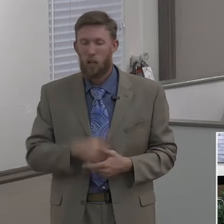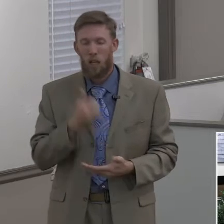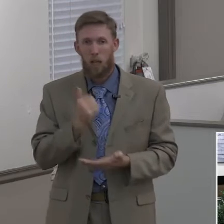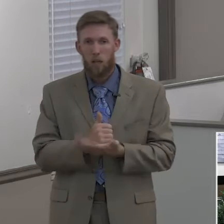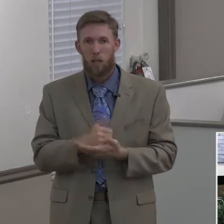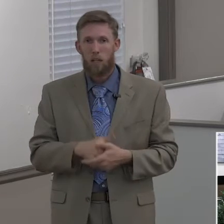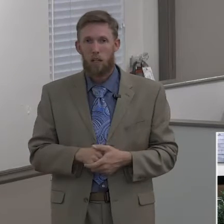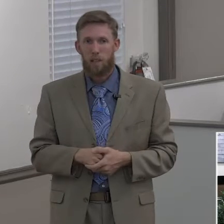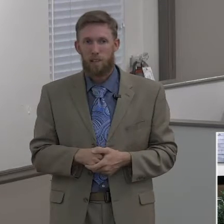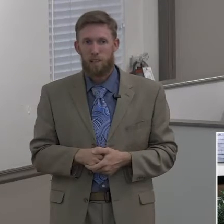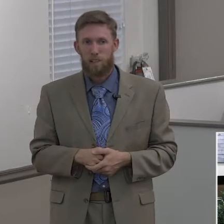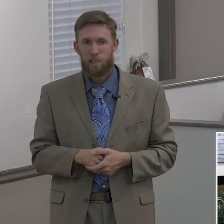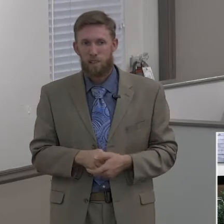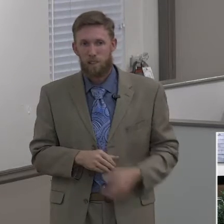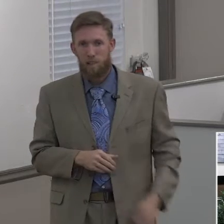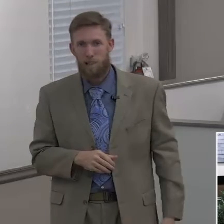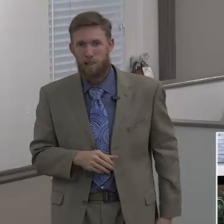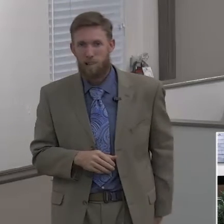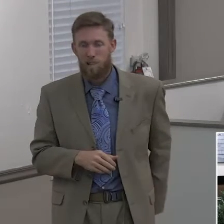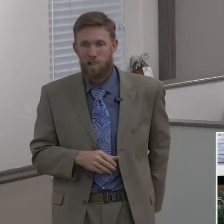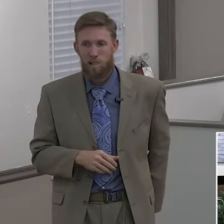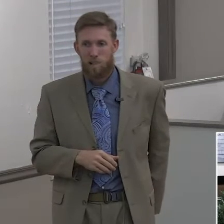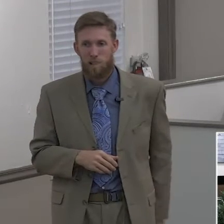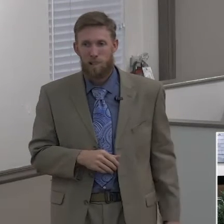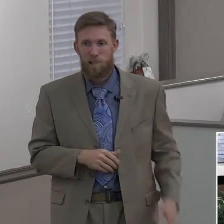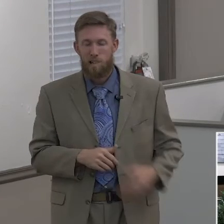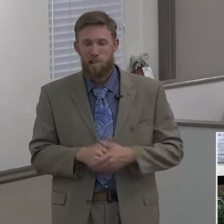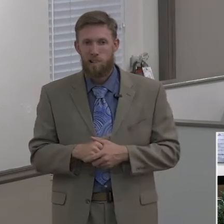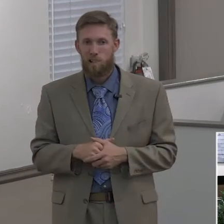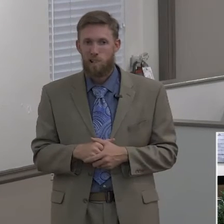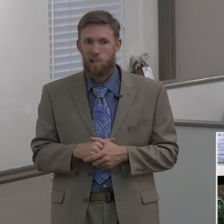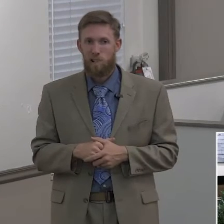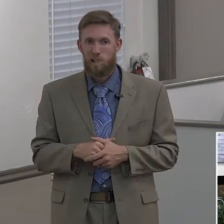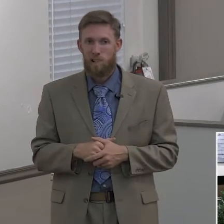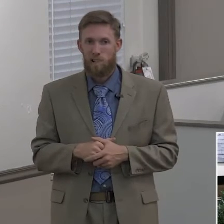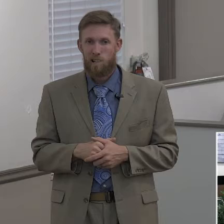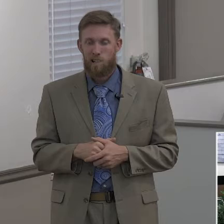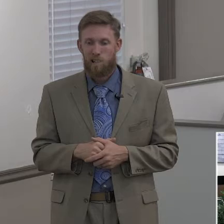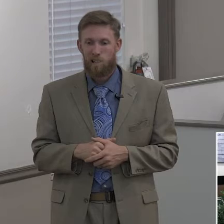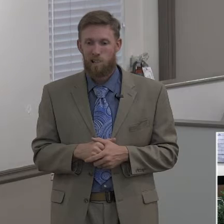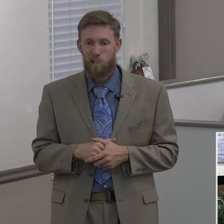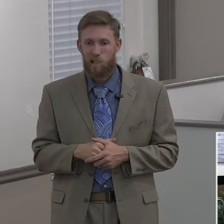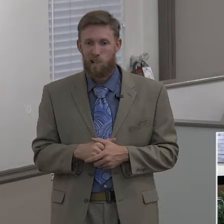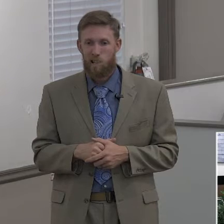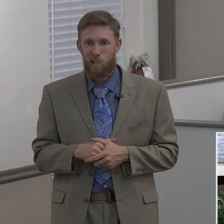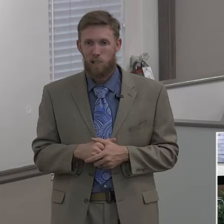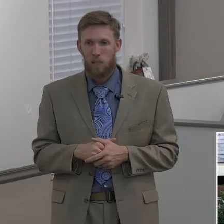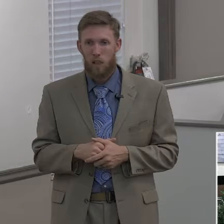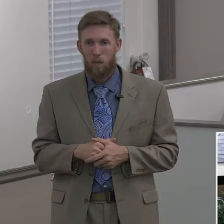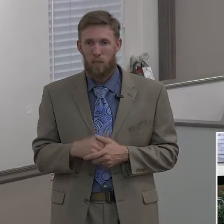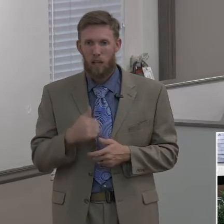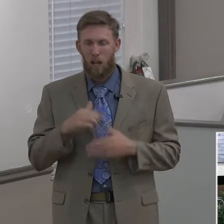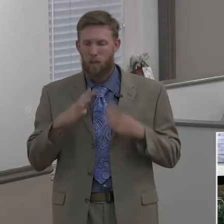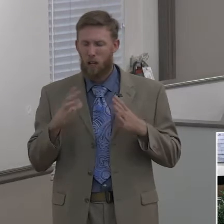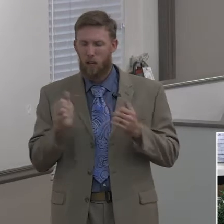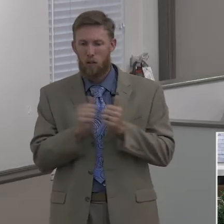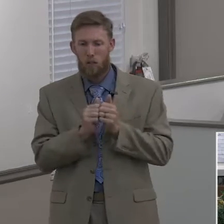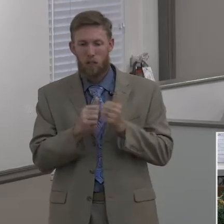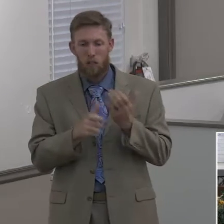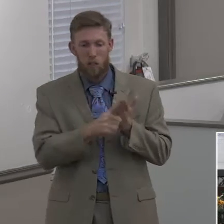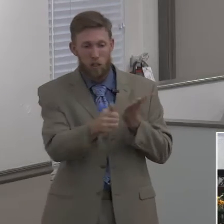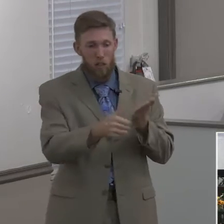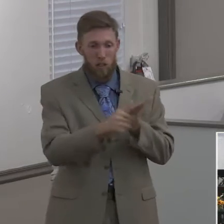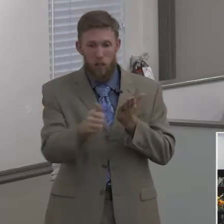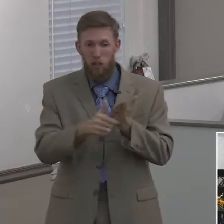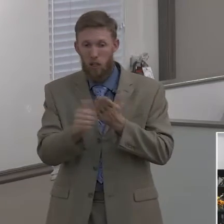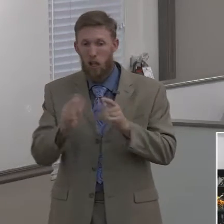Amen? Instead of taking the shotgun approach. Now, I'm okay with passing out literature and knocking on doors. I'm okay with that.